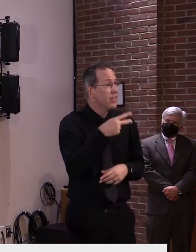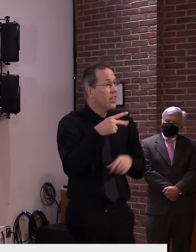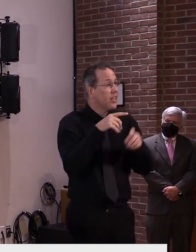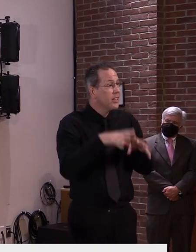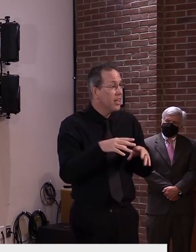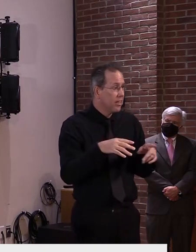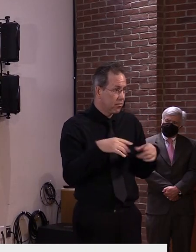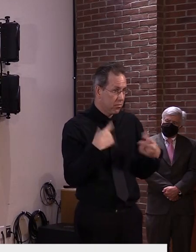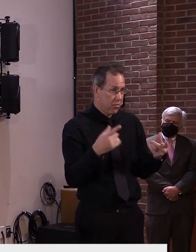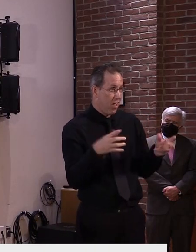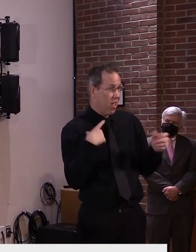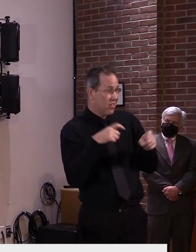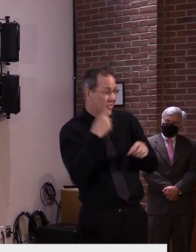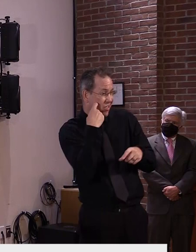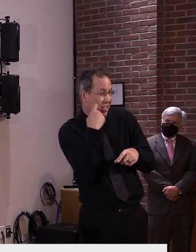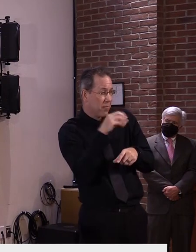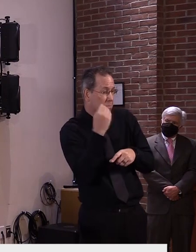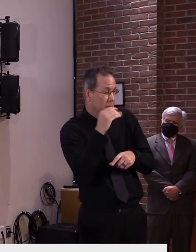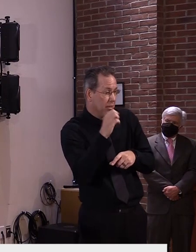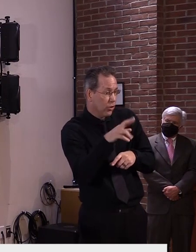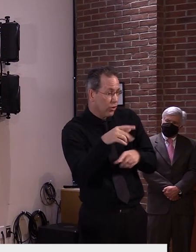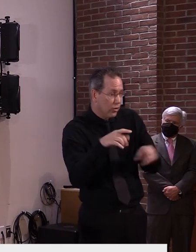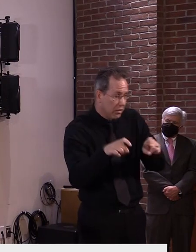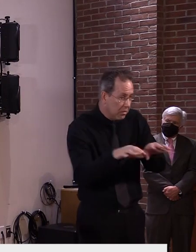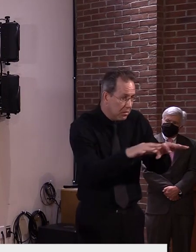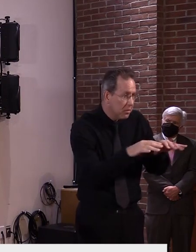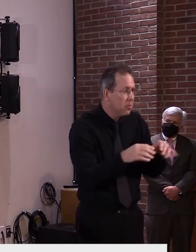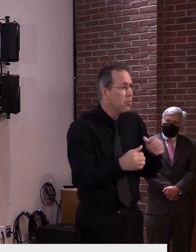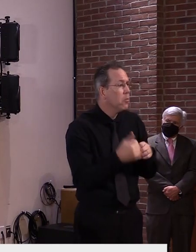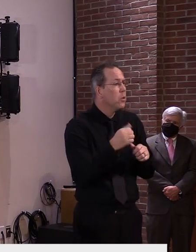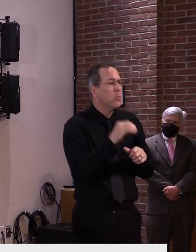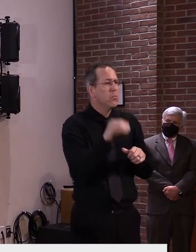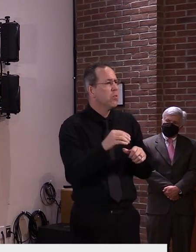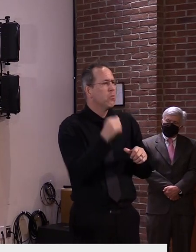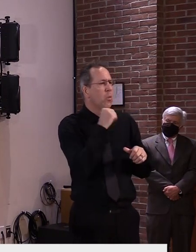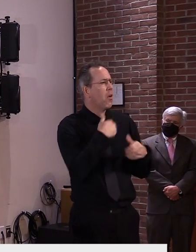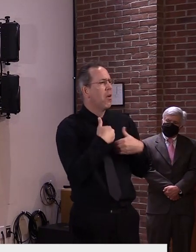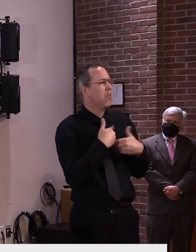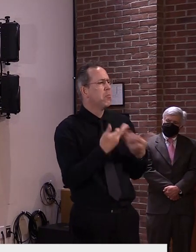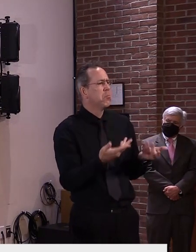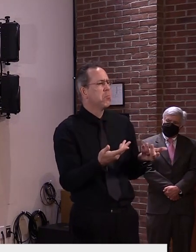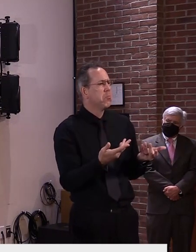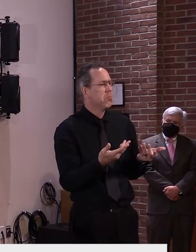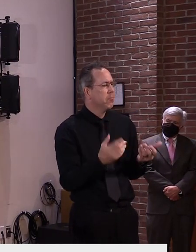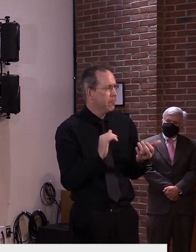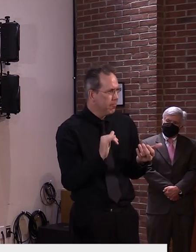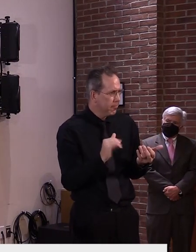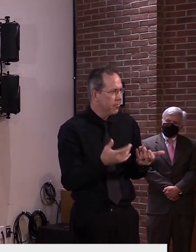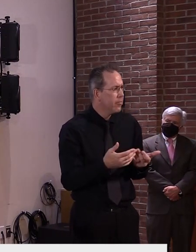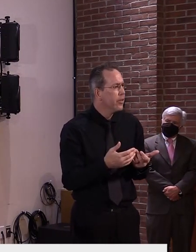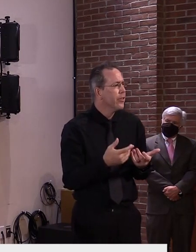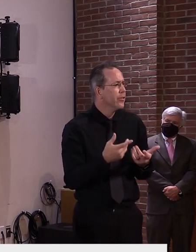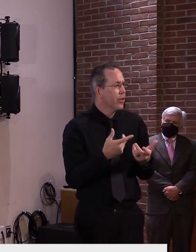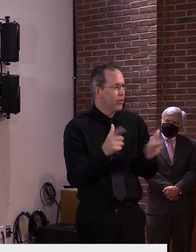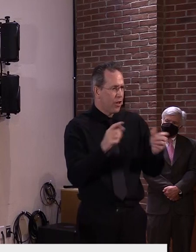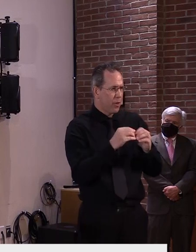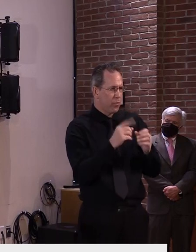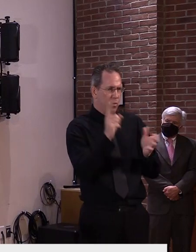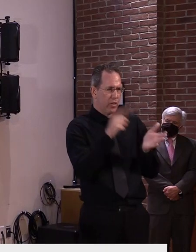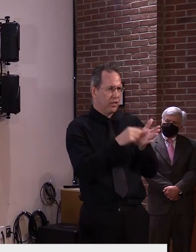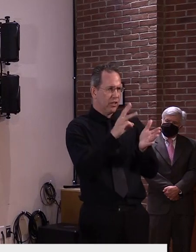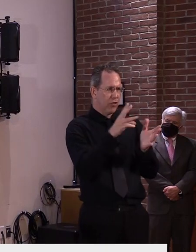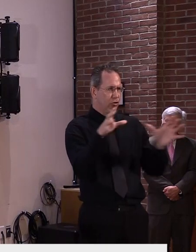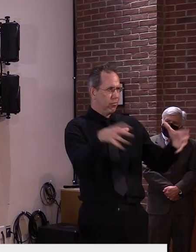think looking at a total of 1,600 makes us even more confident with